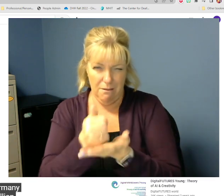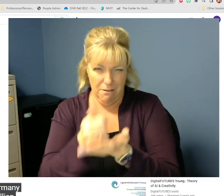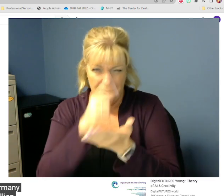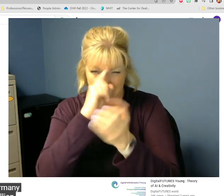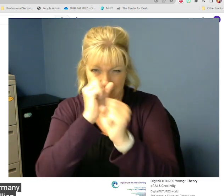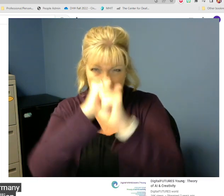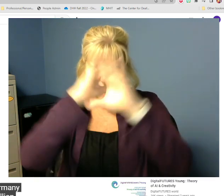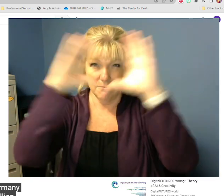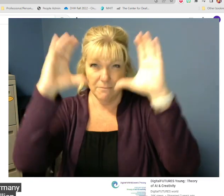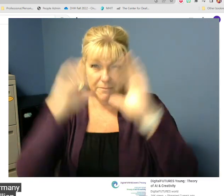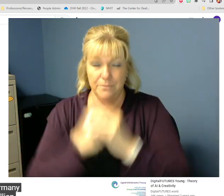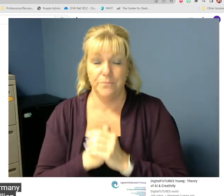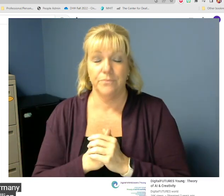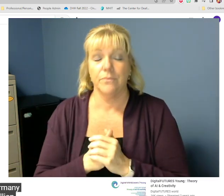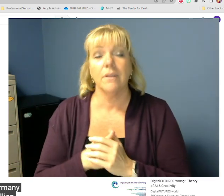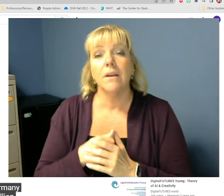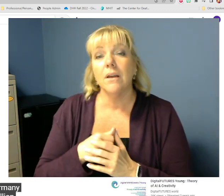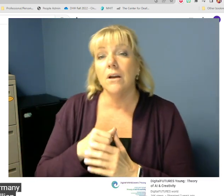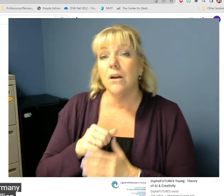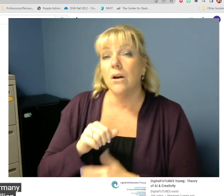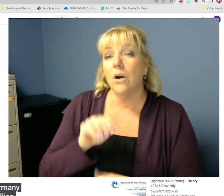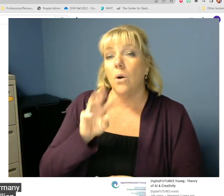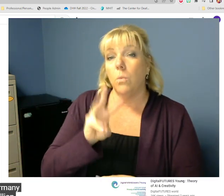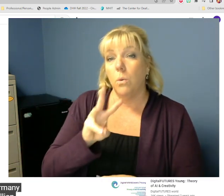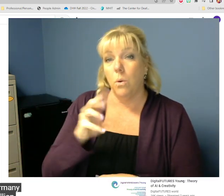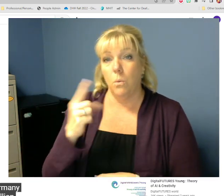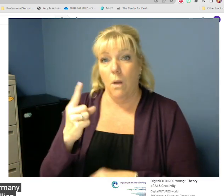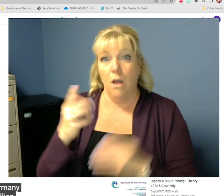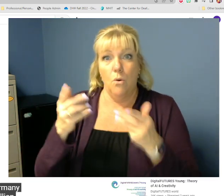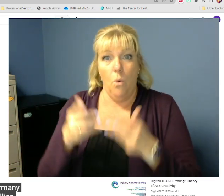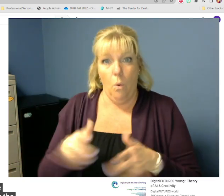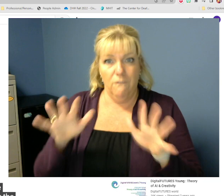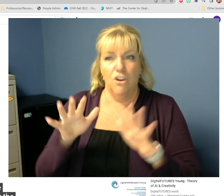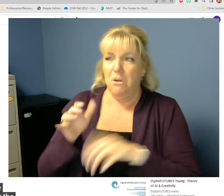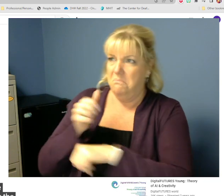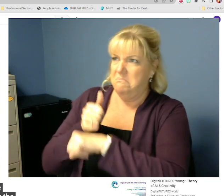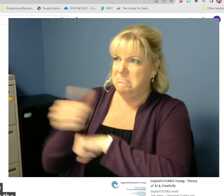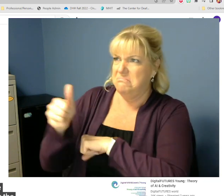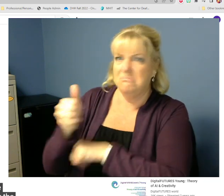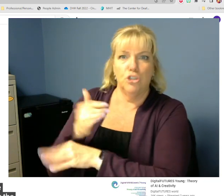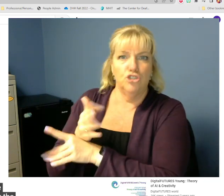war ended, Germany was required to pay $33 billion